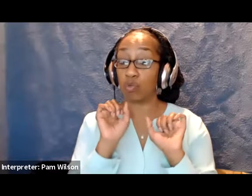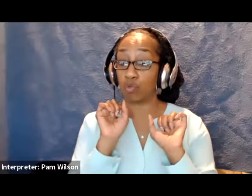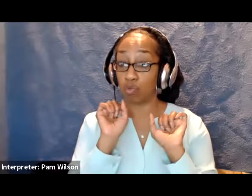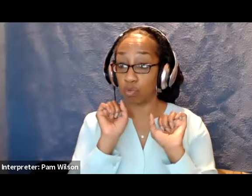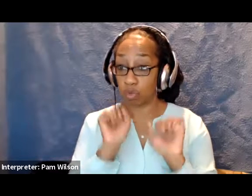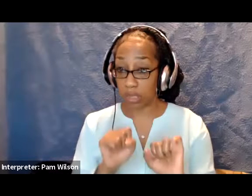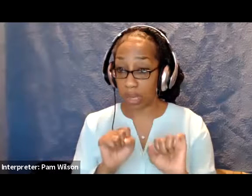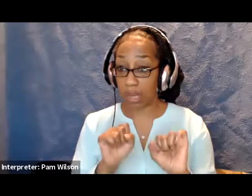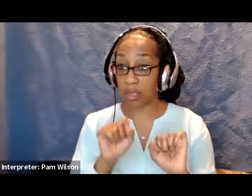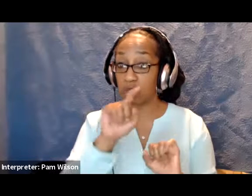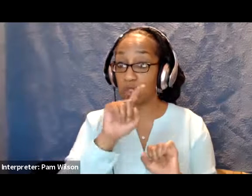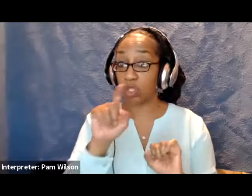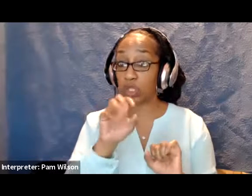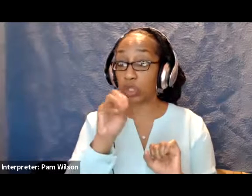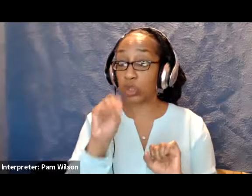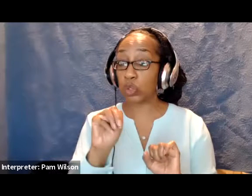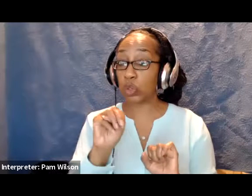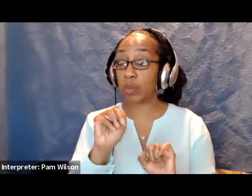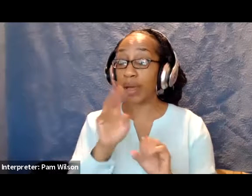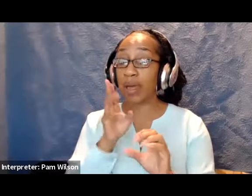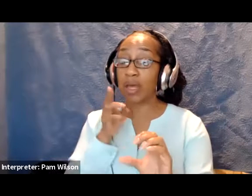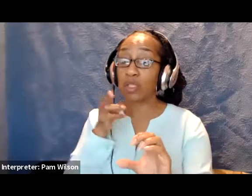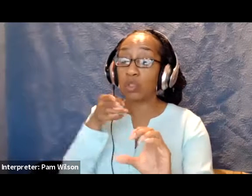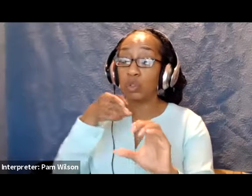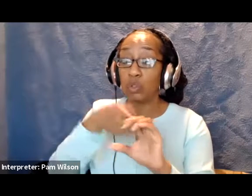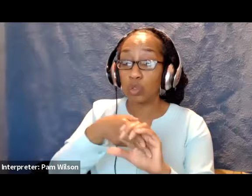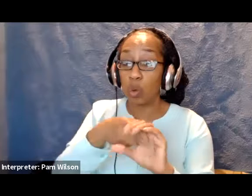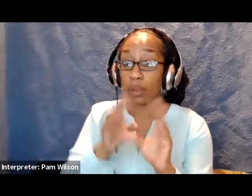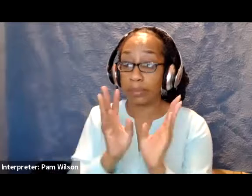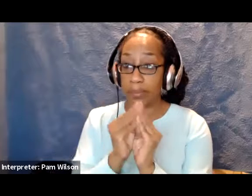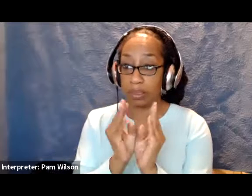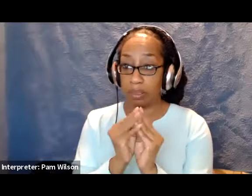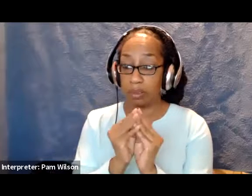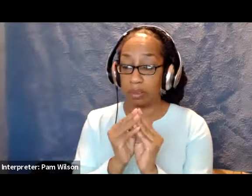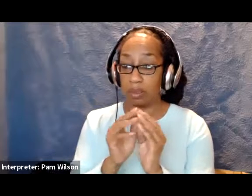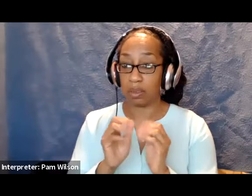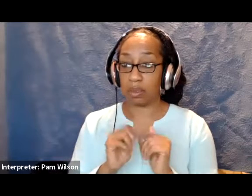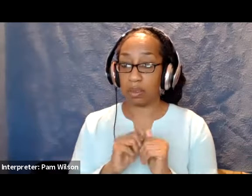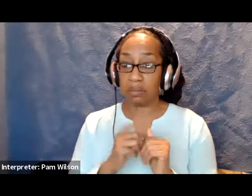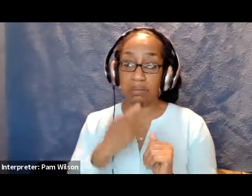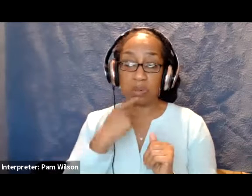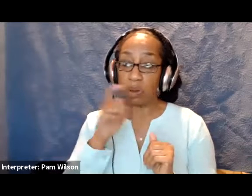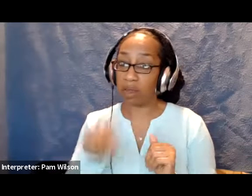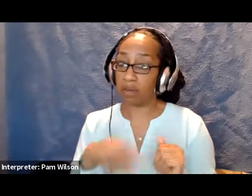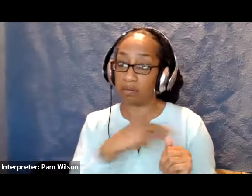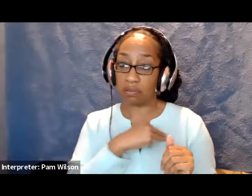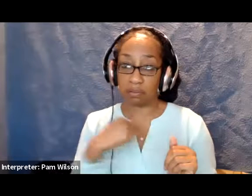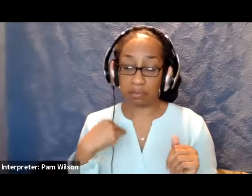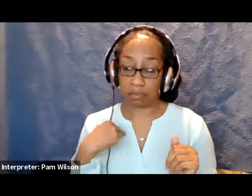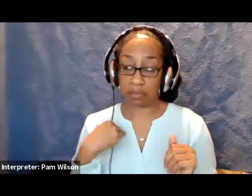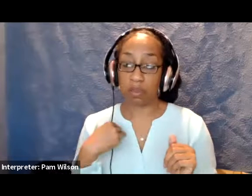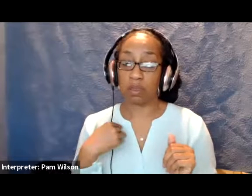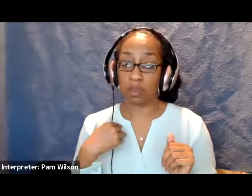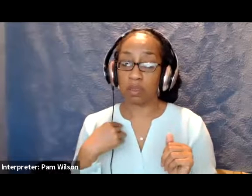and you can just say join a meeting. You don't have to have a membership. They'll just give you the option of typing in